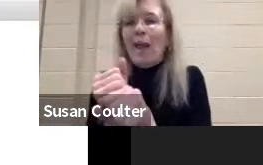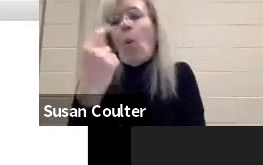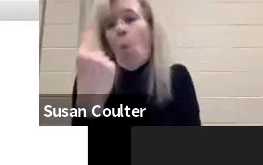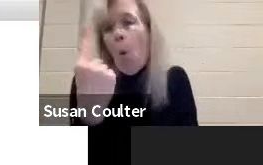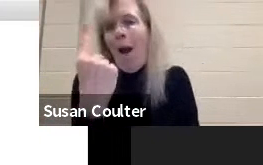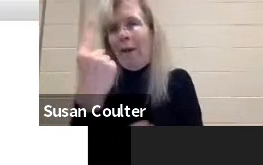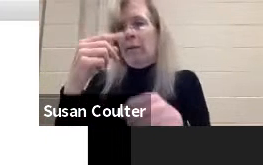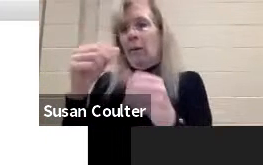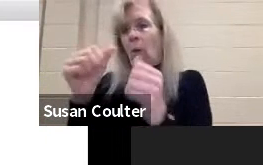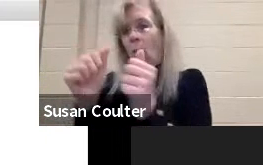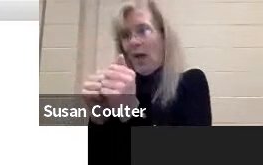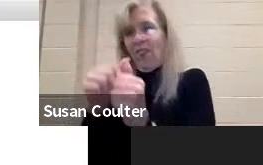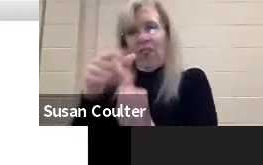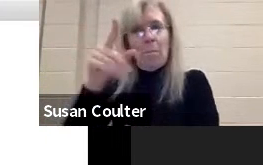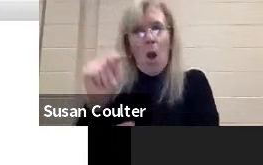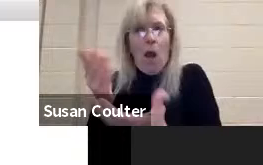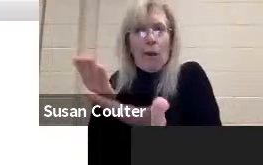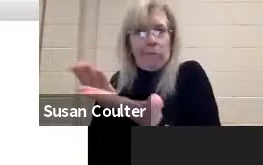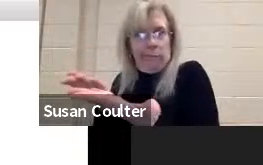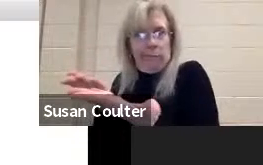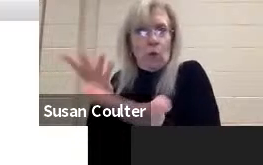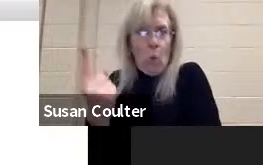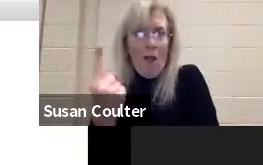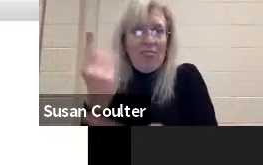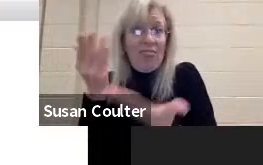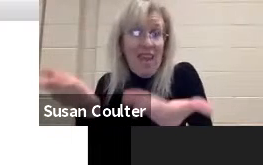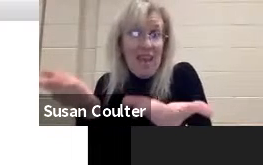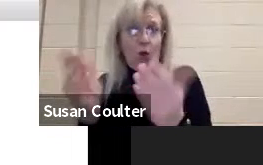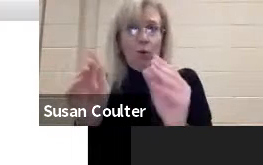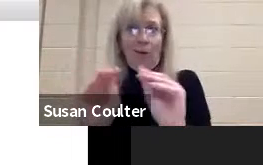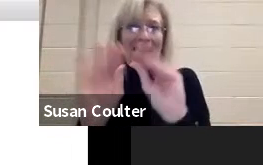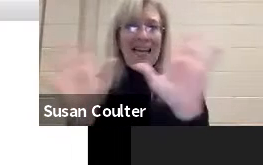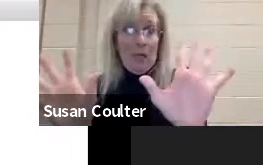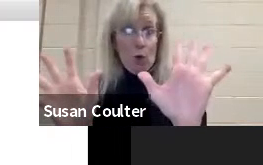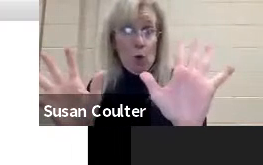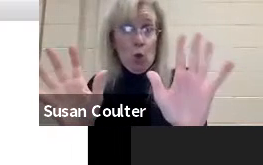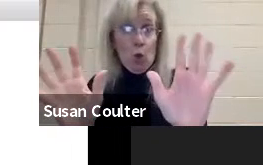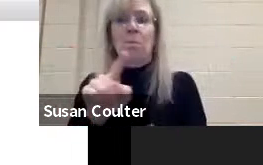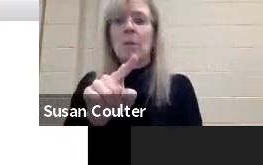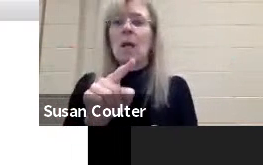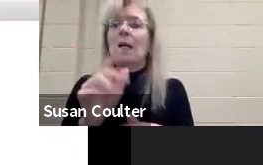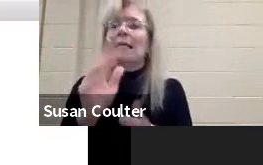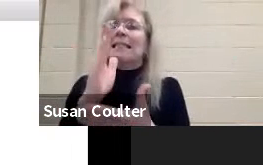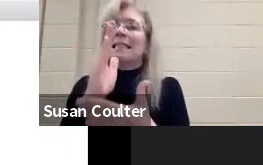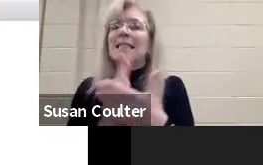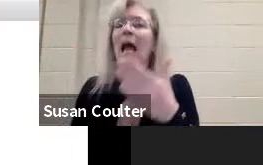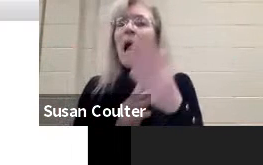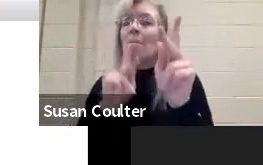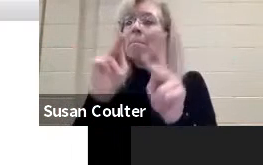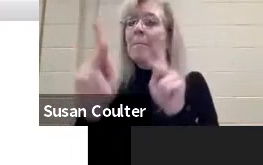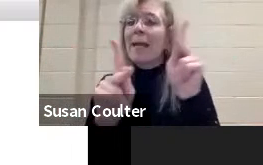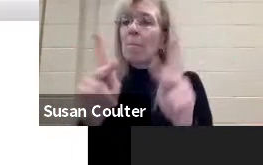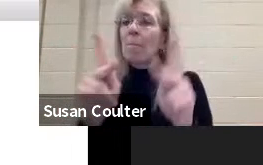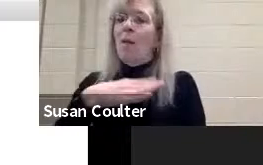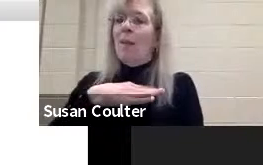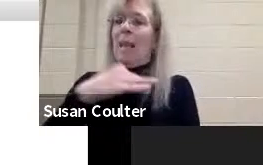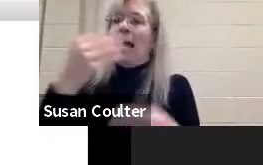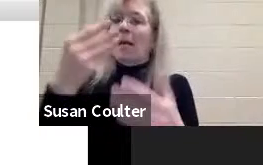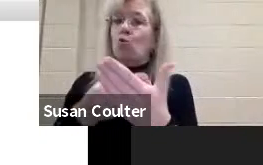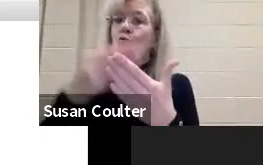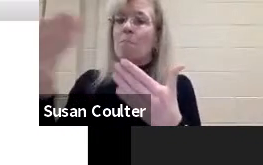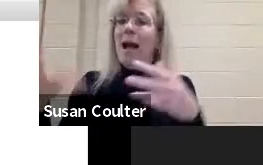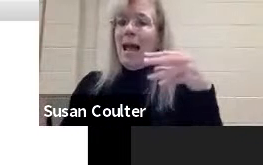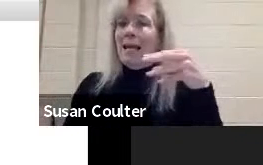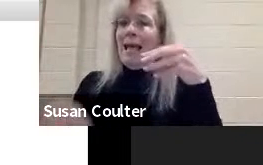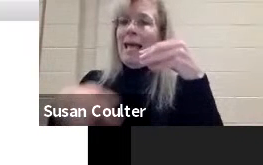You get one with the pot. There's one there, clear. Some people